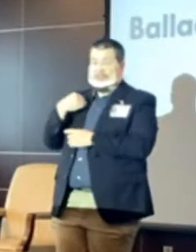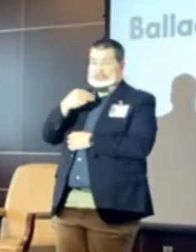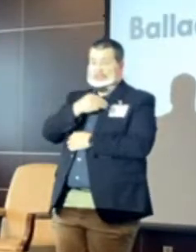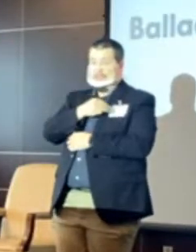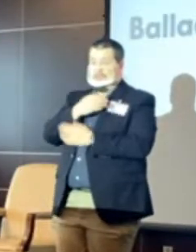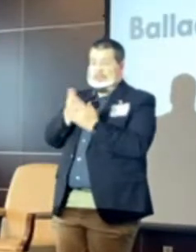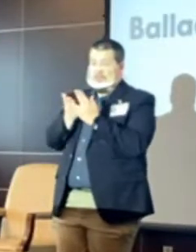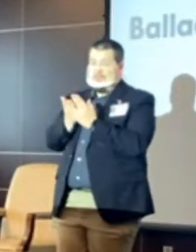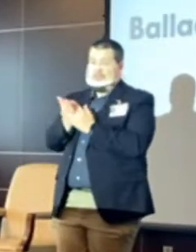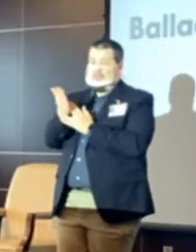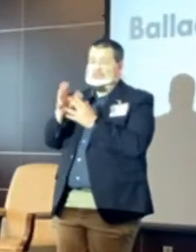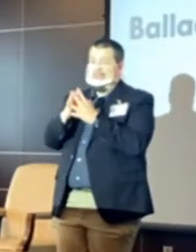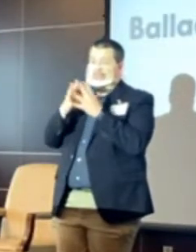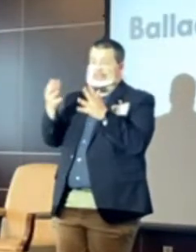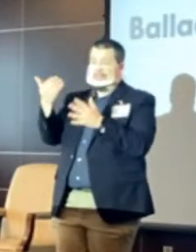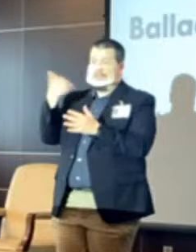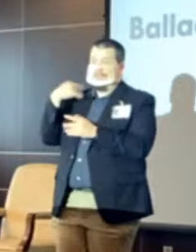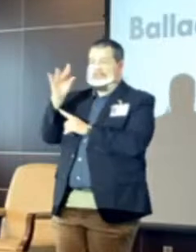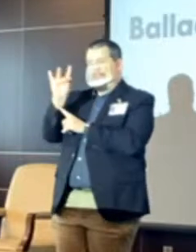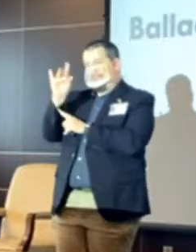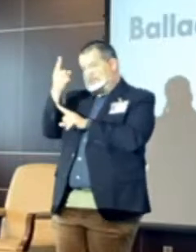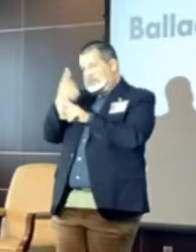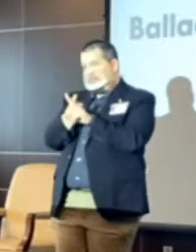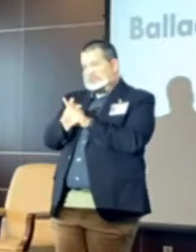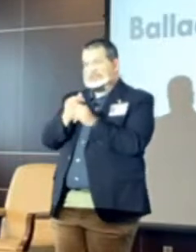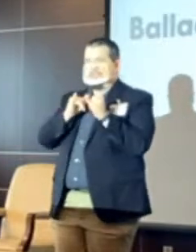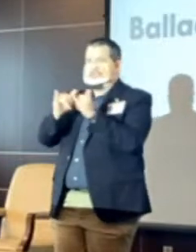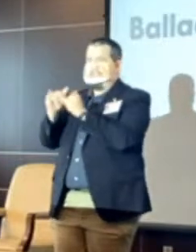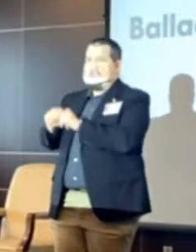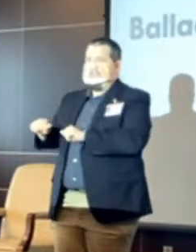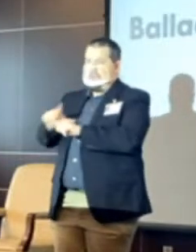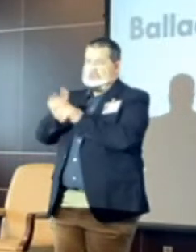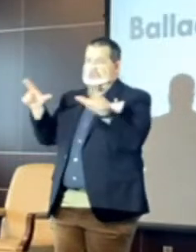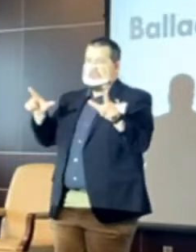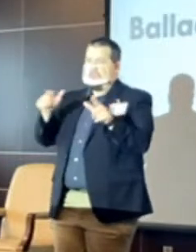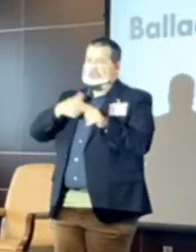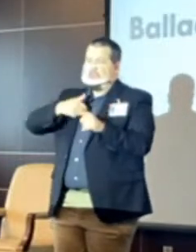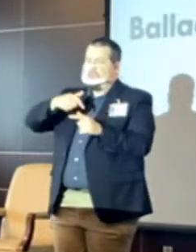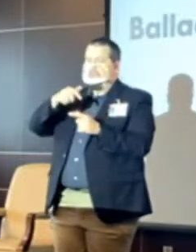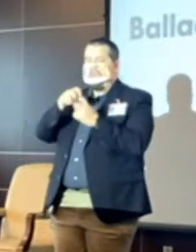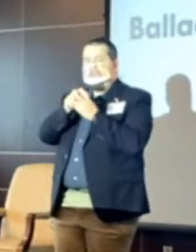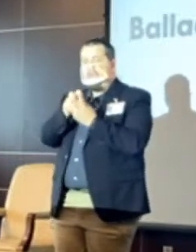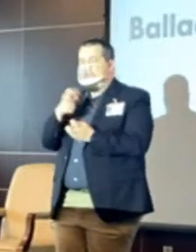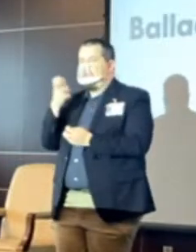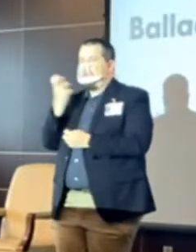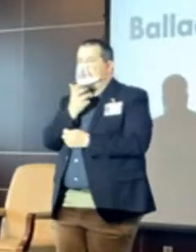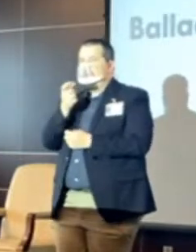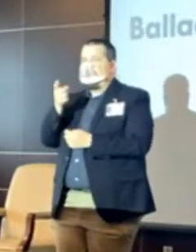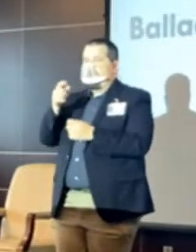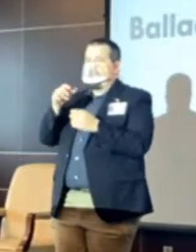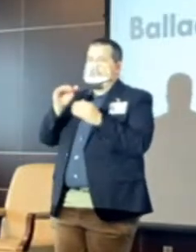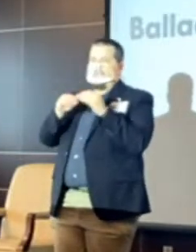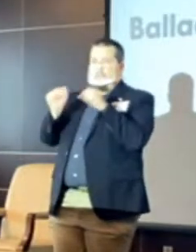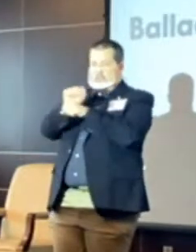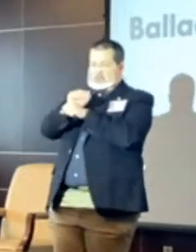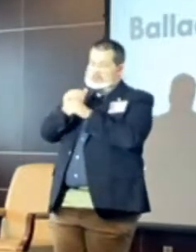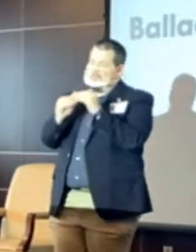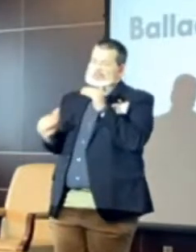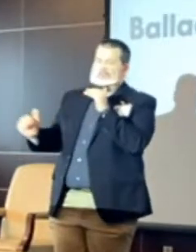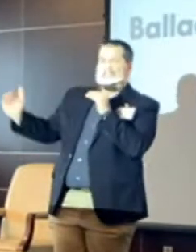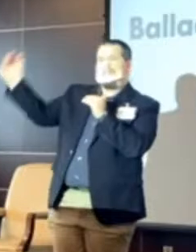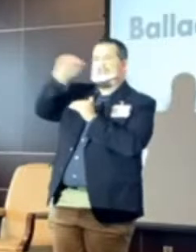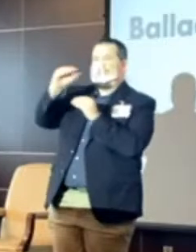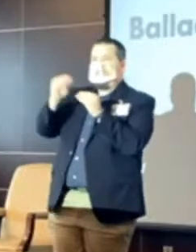been going through a lot this last 18 months, as many of us have. And so I'm always amazed at the great work that they do, and they go above and beyond to do